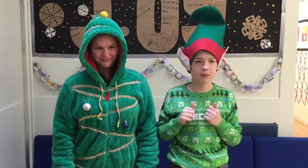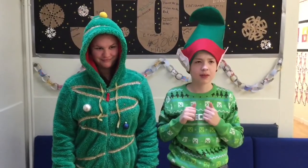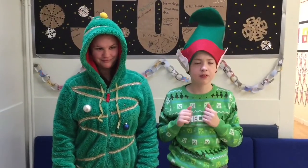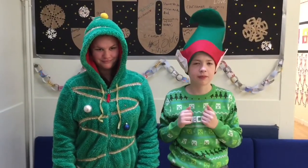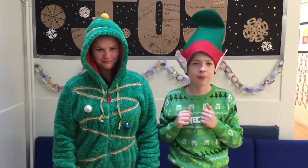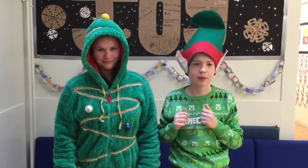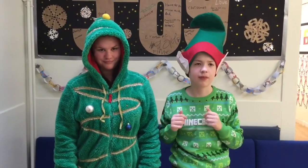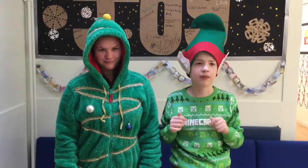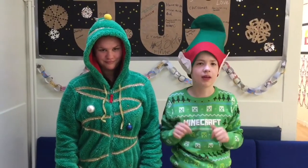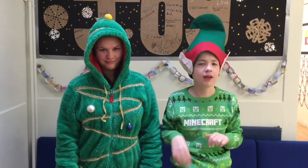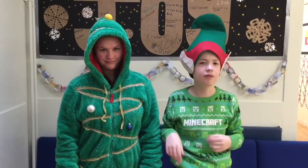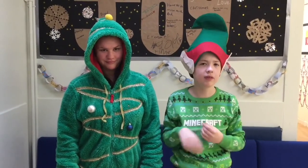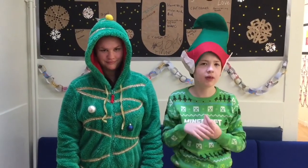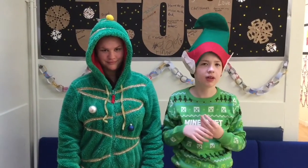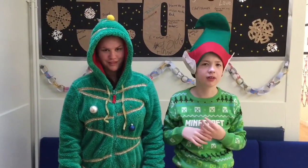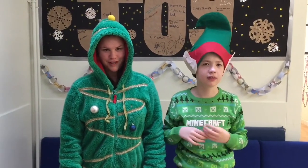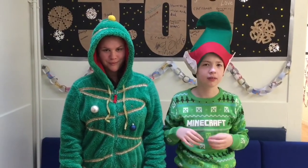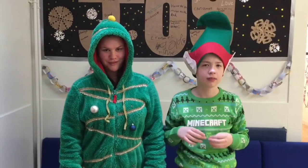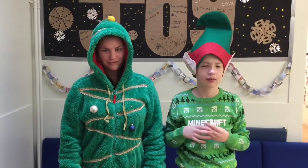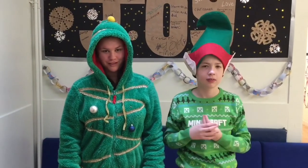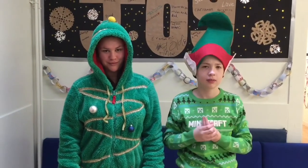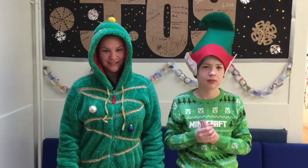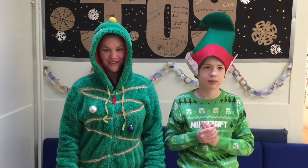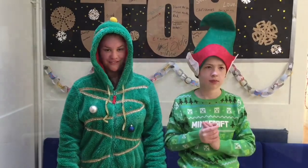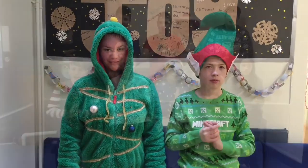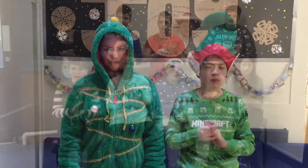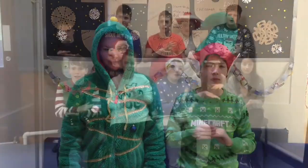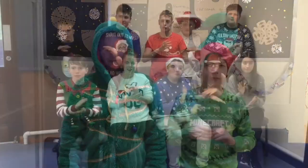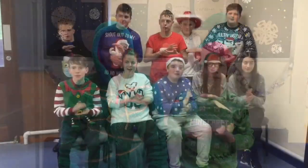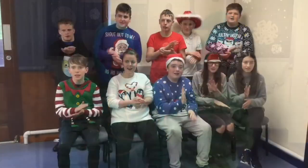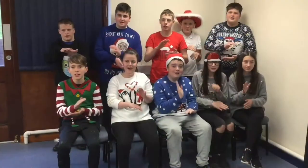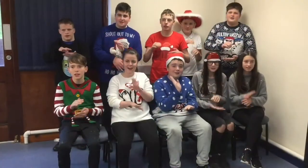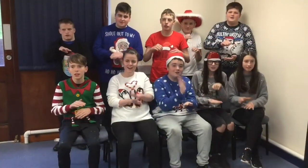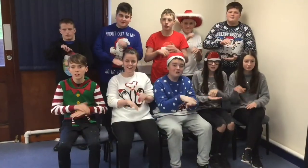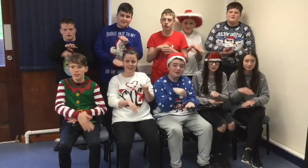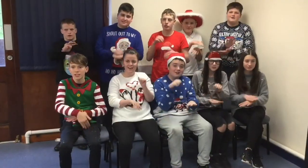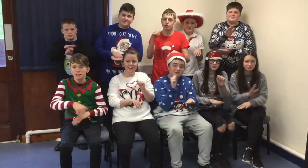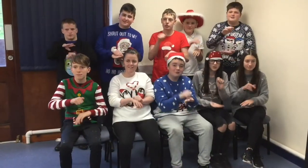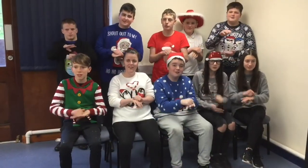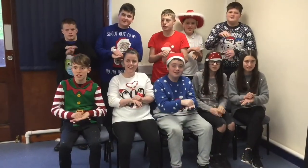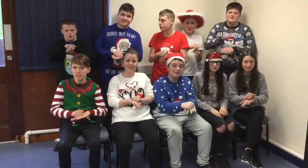Happy Christmas, everyone. Happy Christmas, everyone. Happy Christmas, everyone. Happy Christmas, everyone. Happy Christmas, everyone. Happy Christmas.